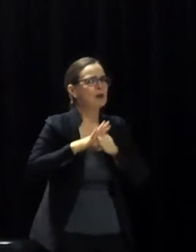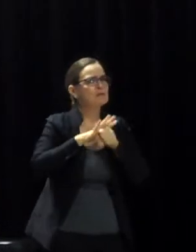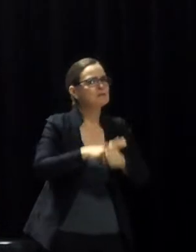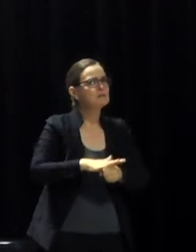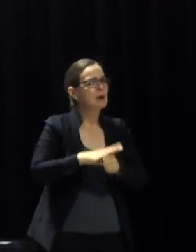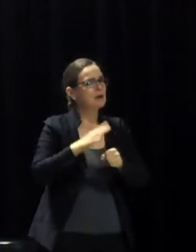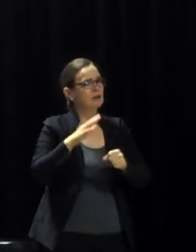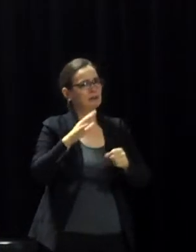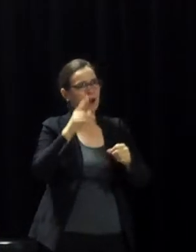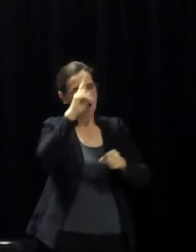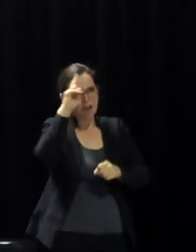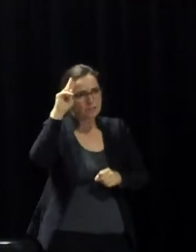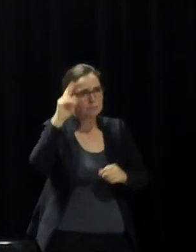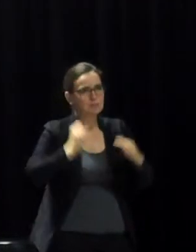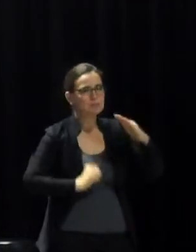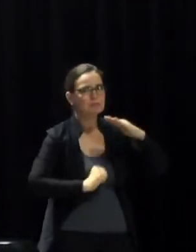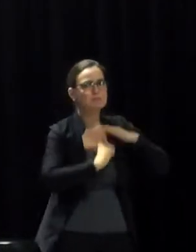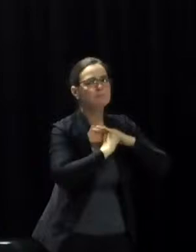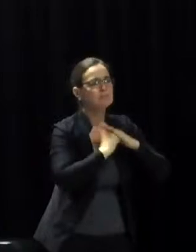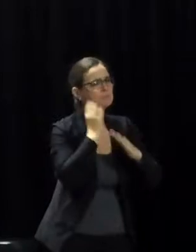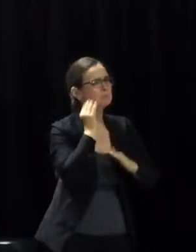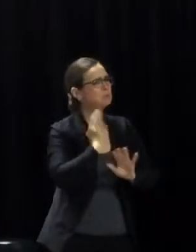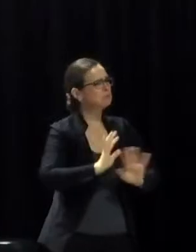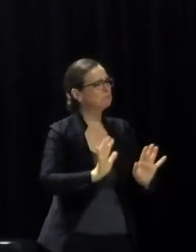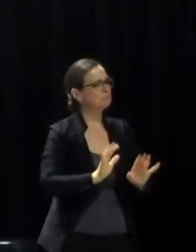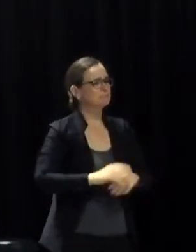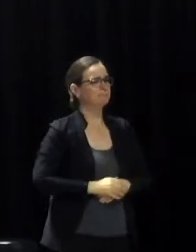have Dr. Gupta come up for a couple comments.